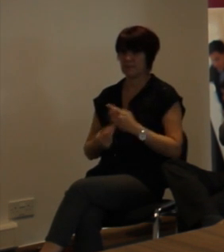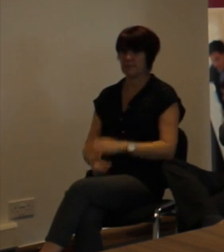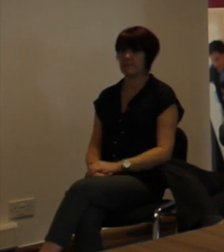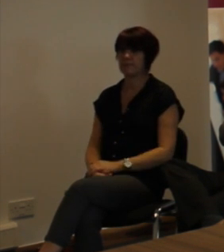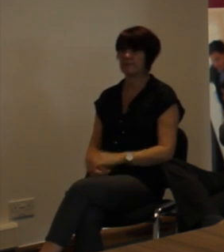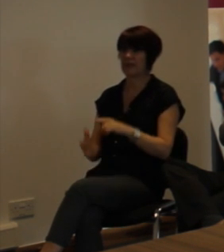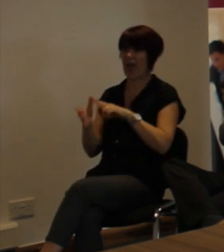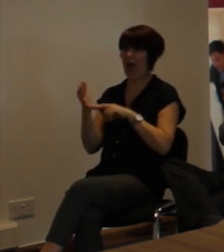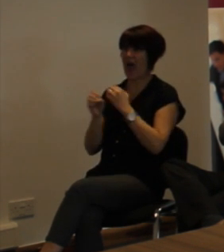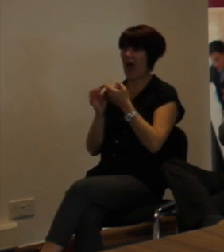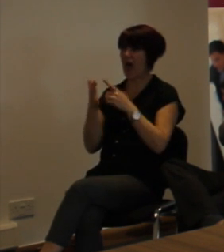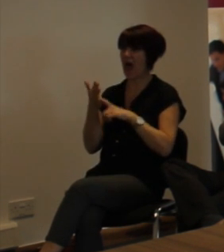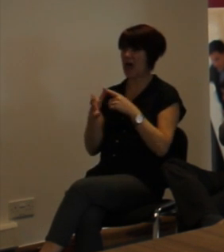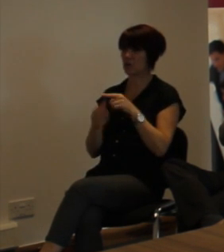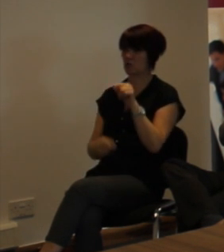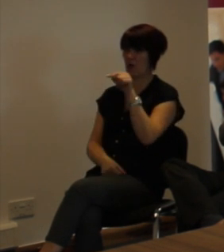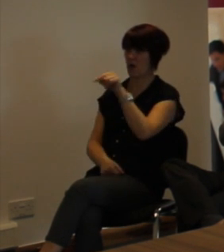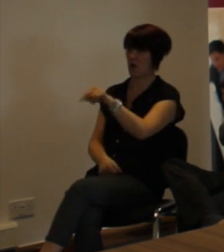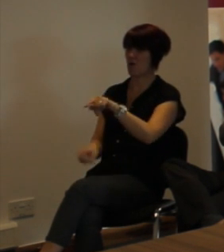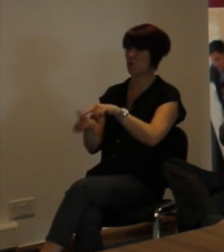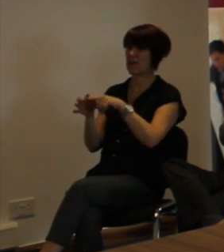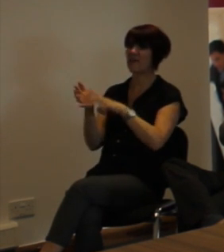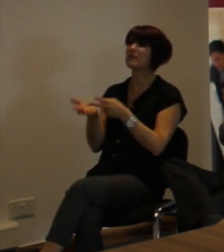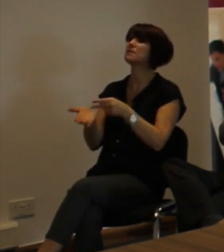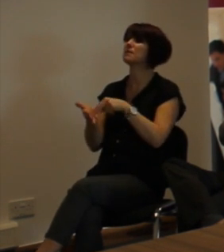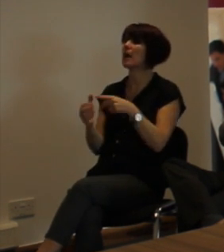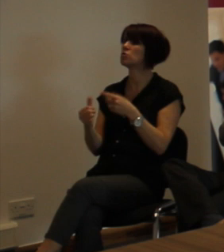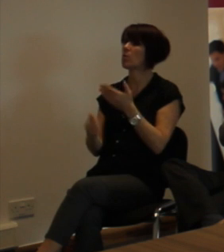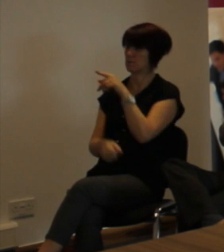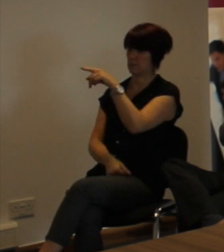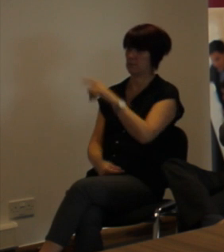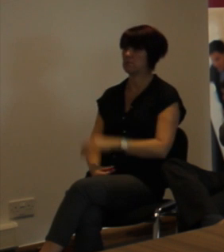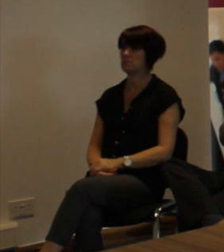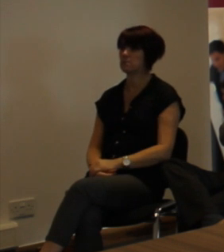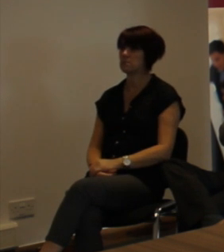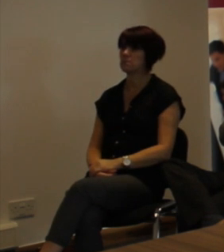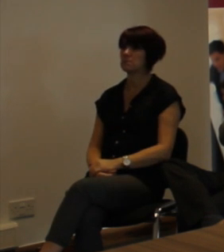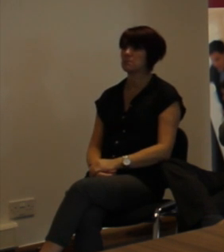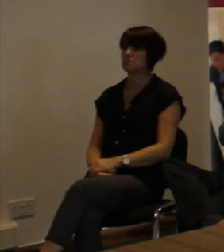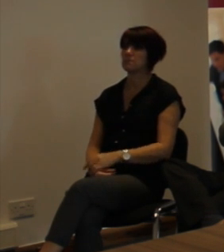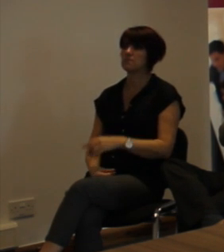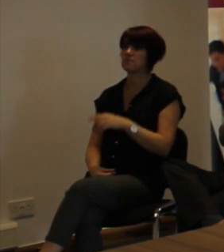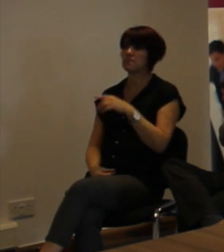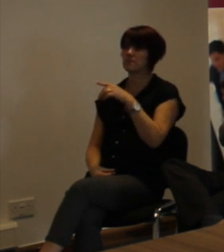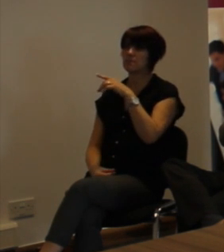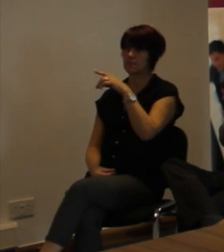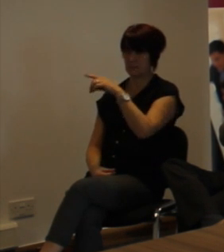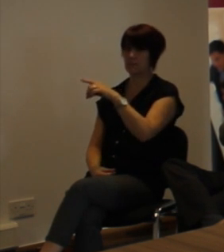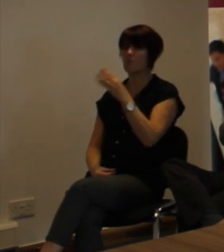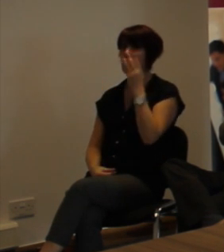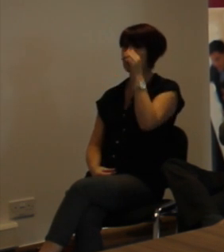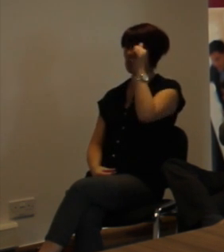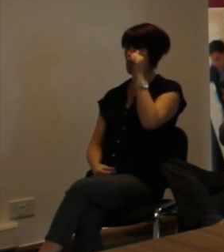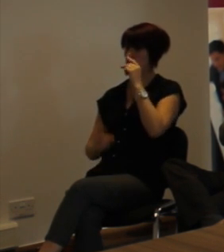With Angela here today as well, who's also an external verifier. Maybe Angela will stand up there. There's Angela. So if you hear us come in, you make sure your